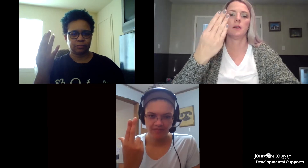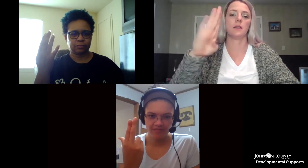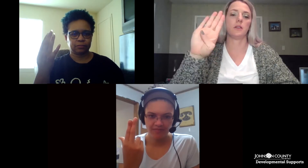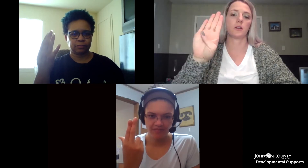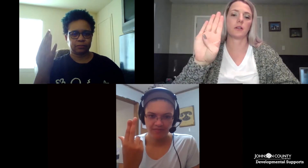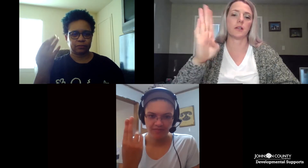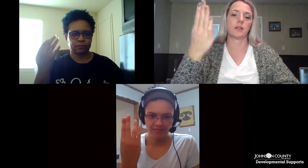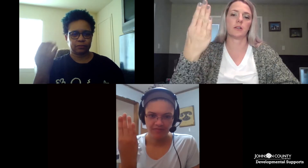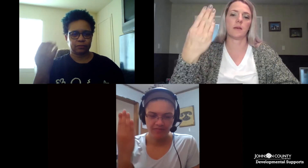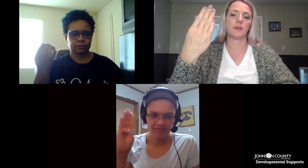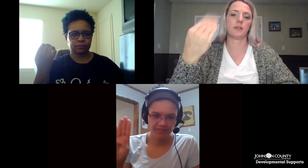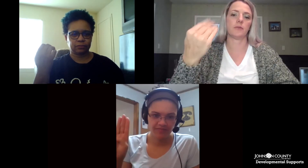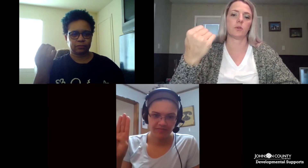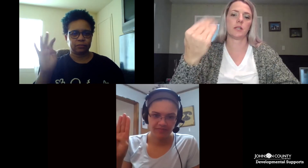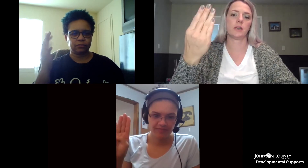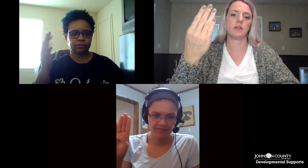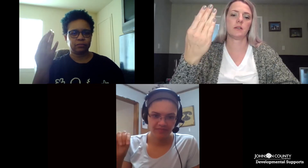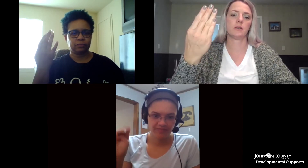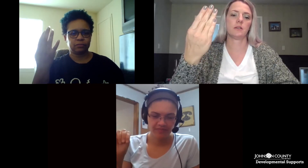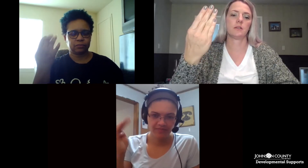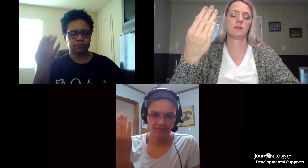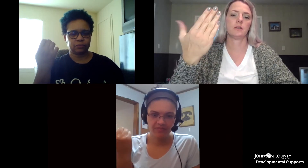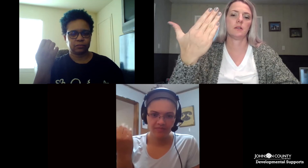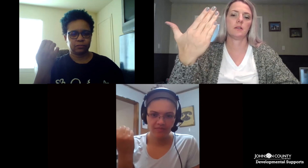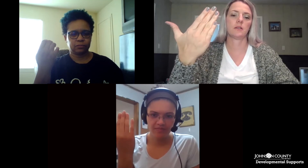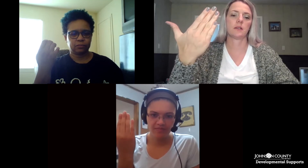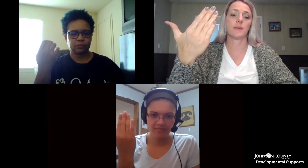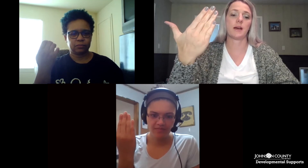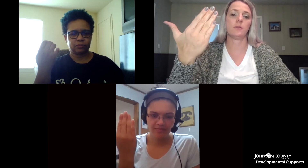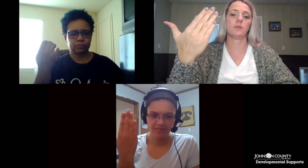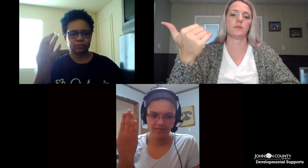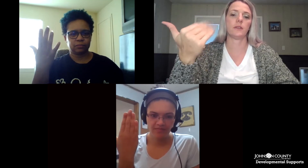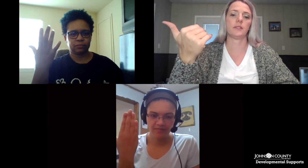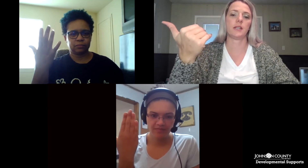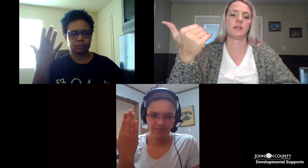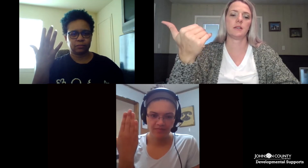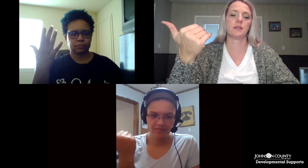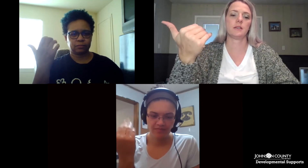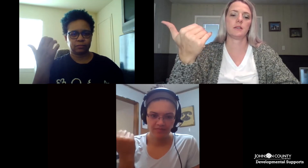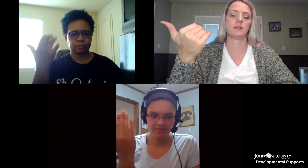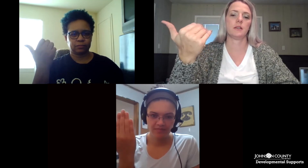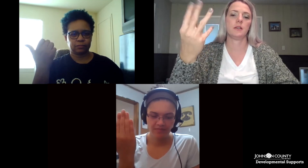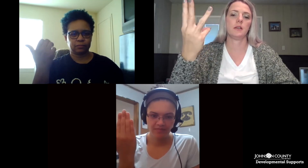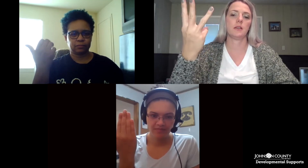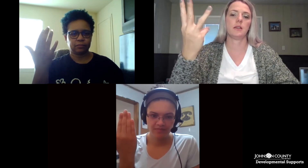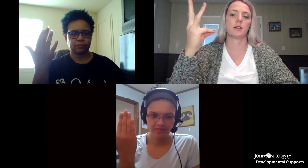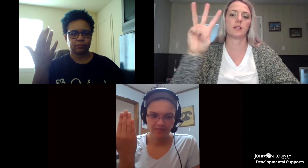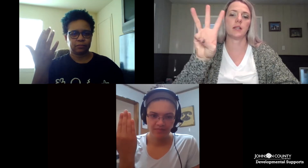And then you're going to tuck your thumb under 14, thumb out, 15. Then you're going to take